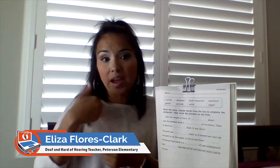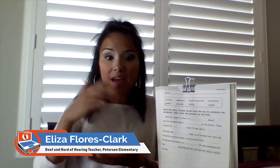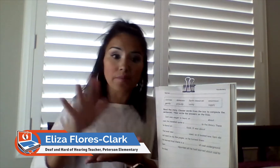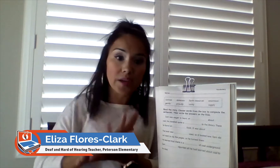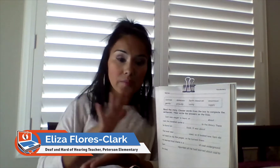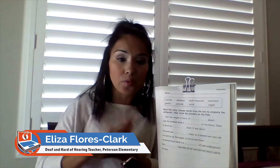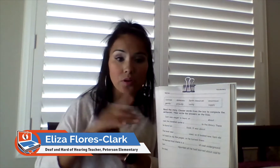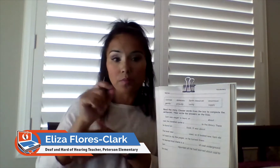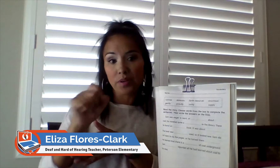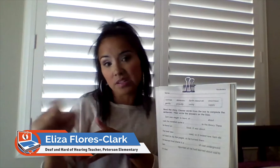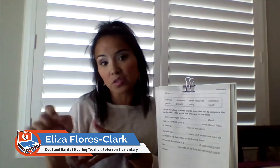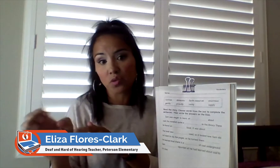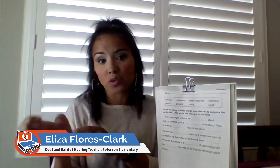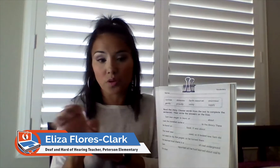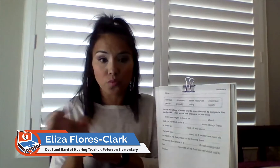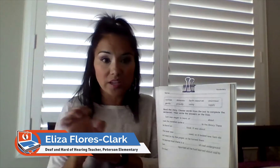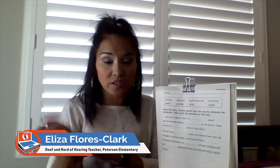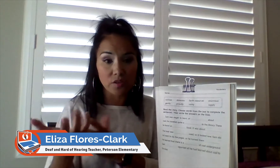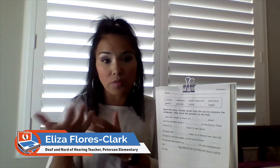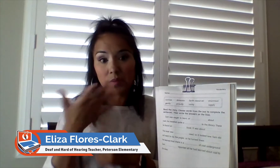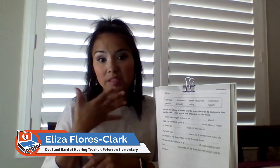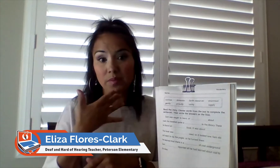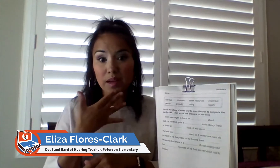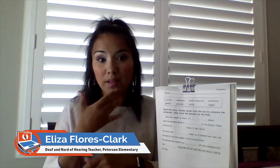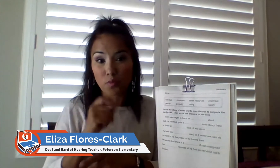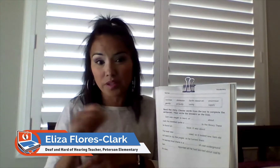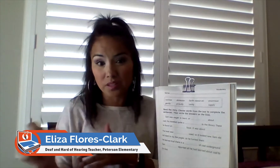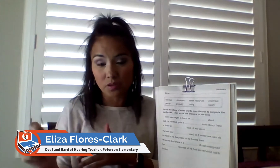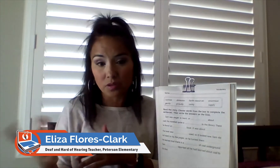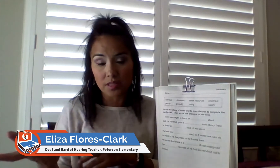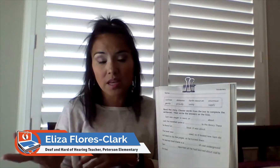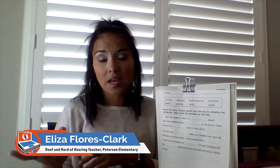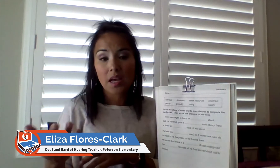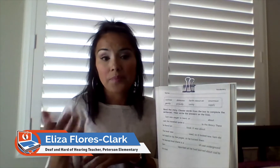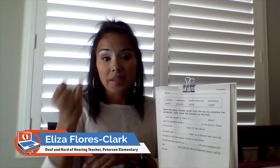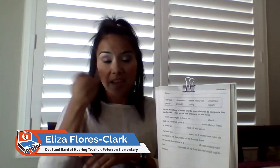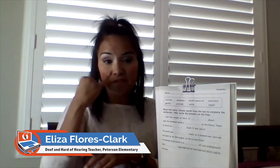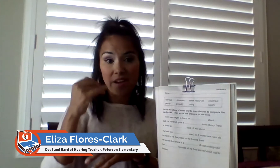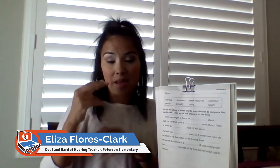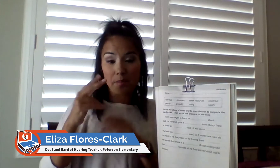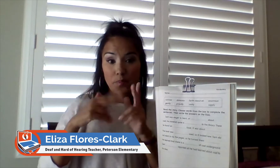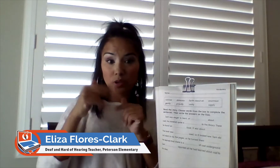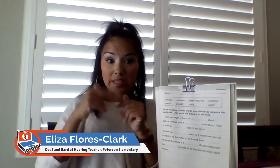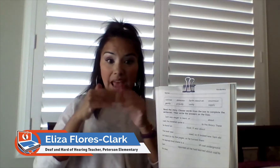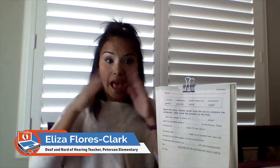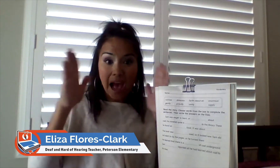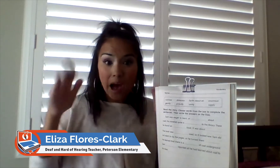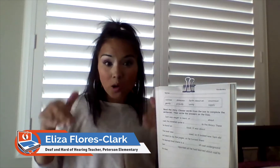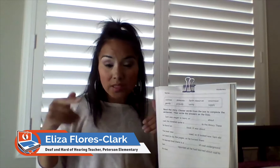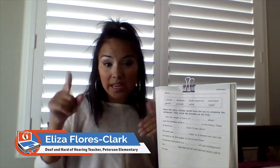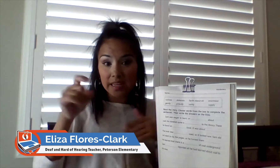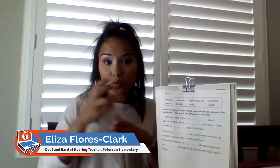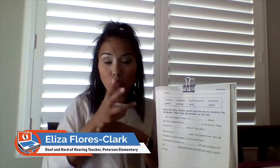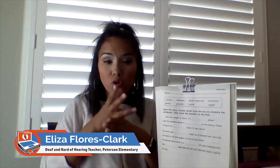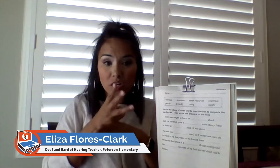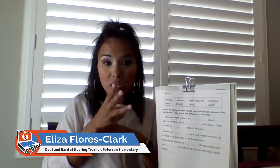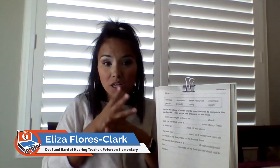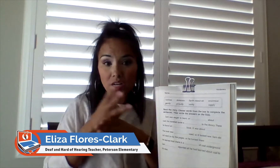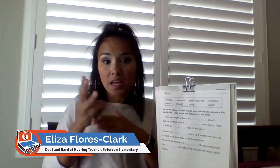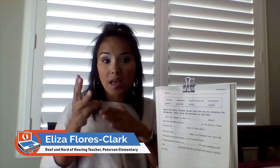have paper, a pencil, an eraser, maybe some color pencils. If I'm building a house, I need wood,